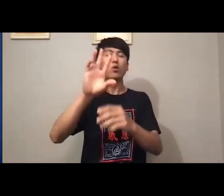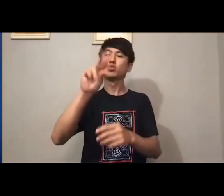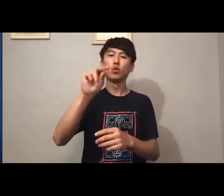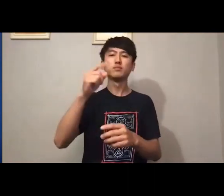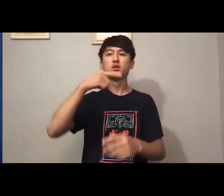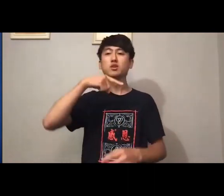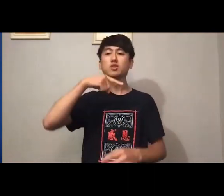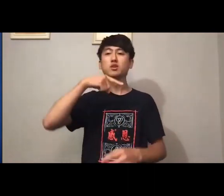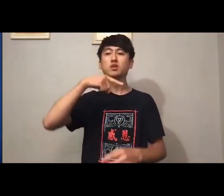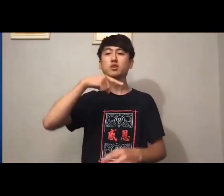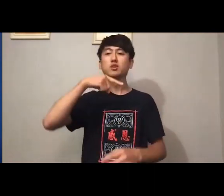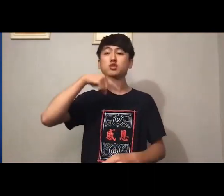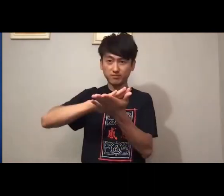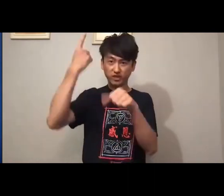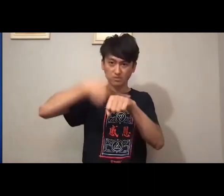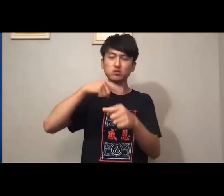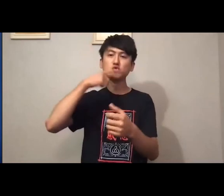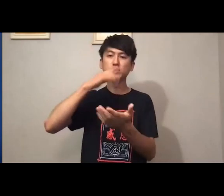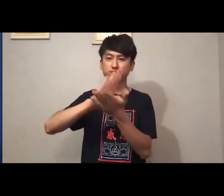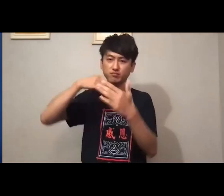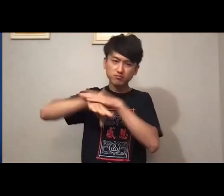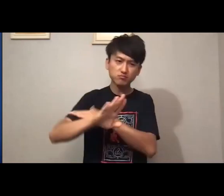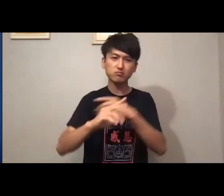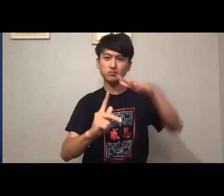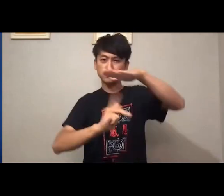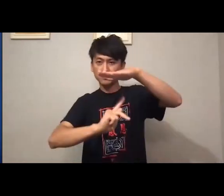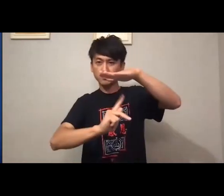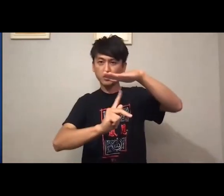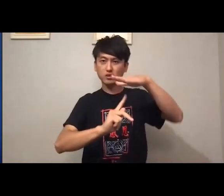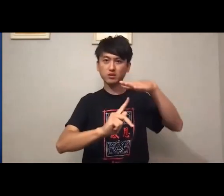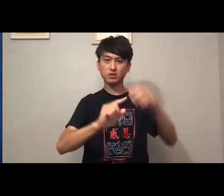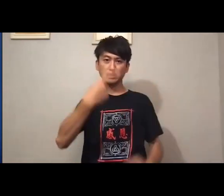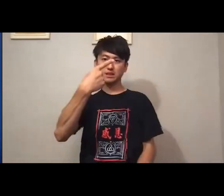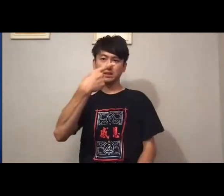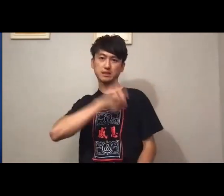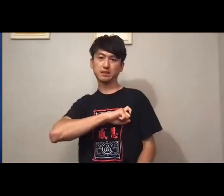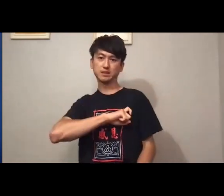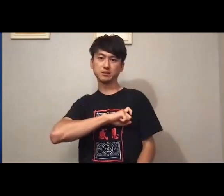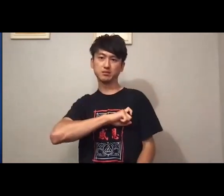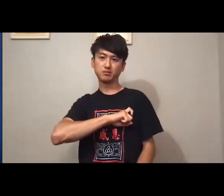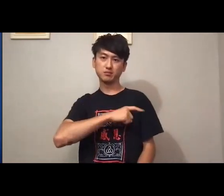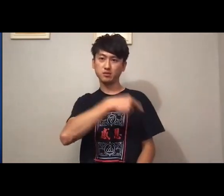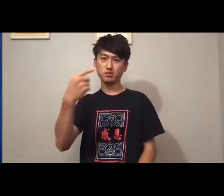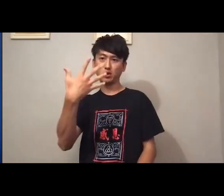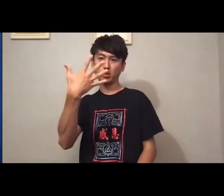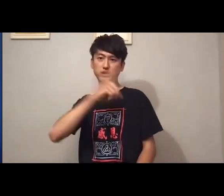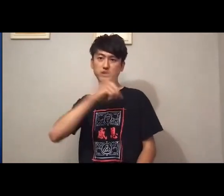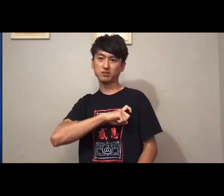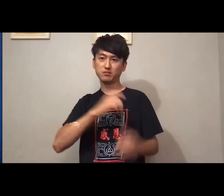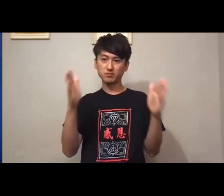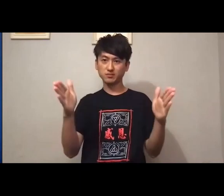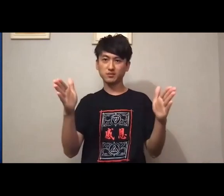for school. No. First I went to a hearing school for kindergarten